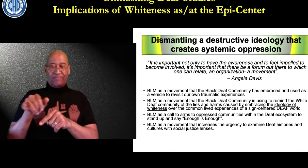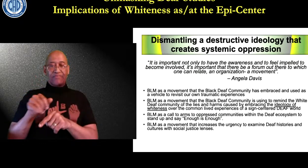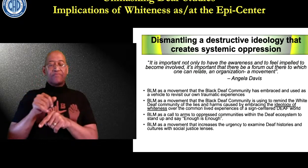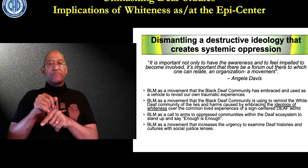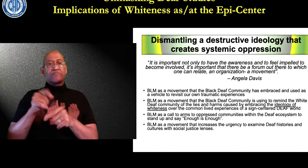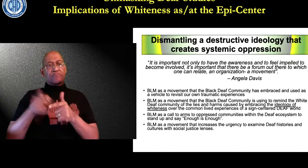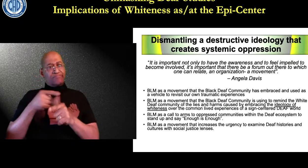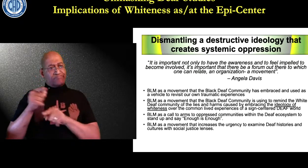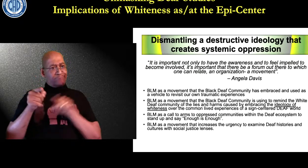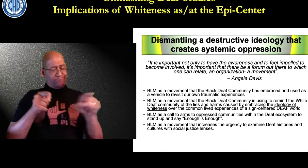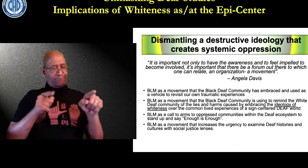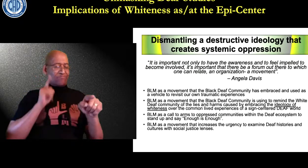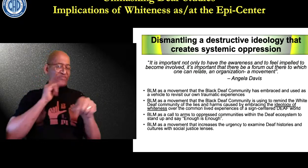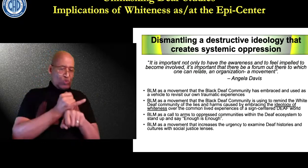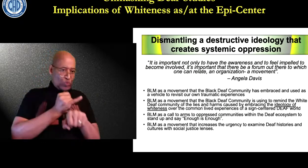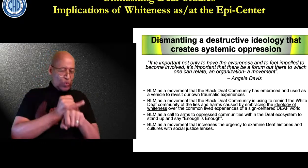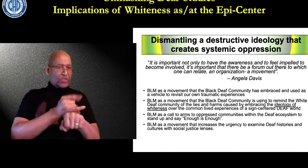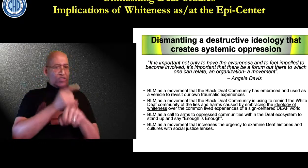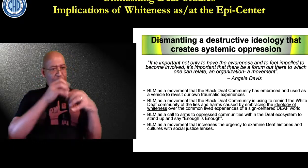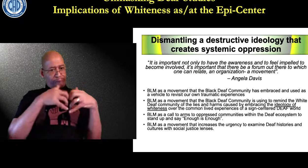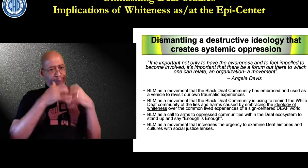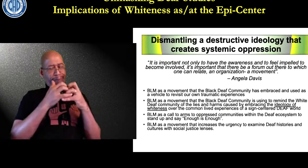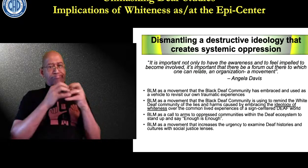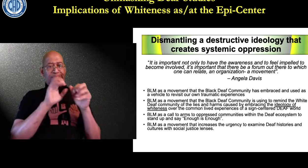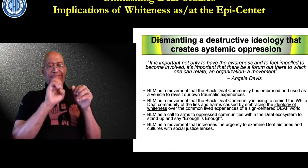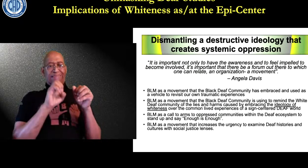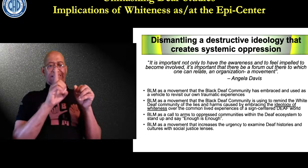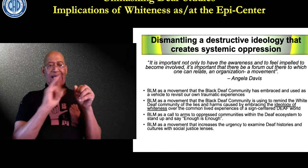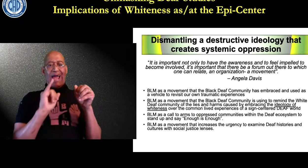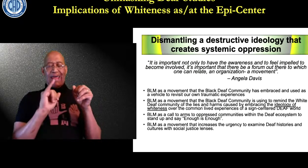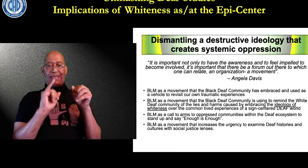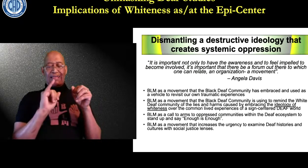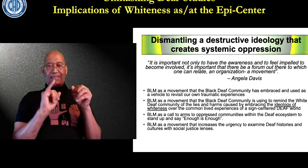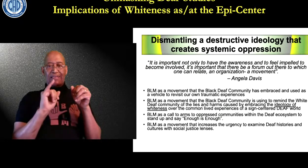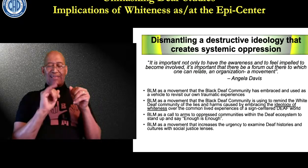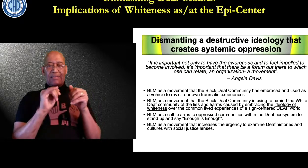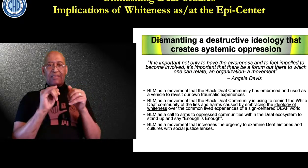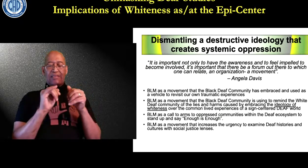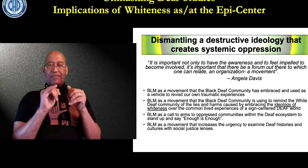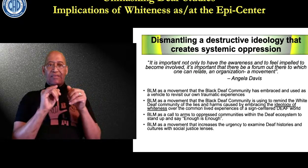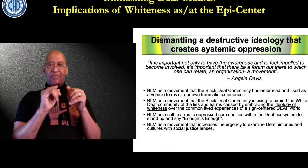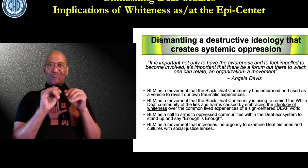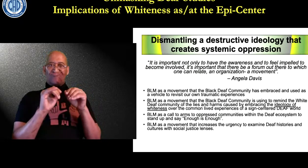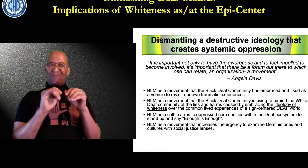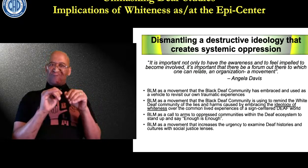I hear you now. Okay. Ready?